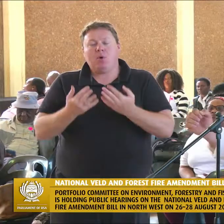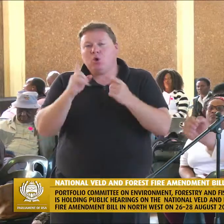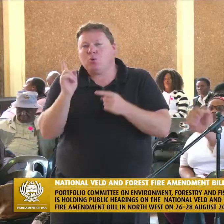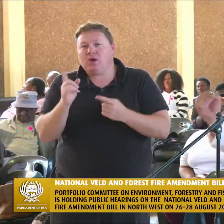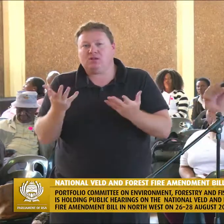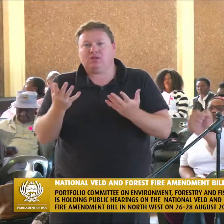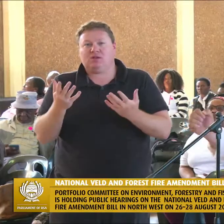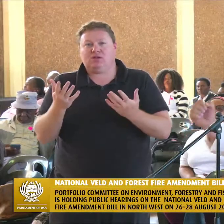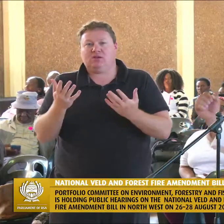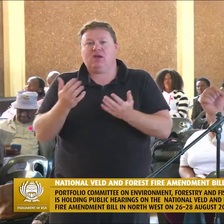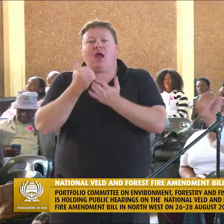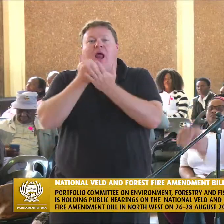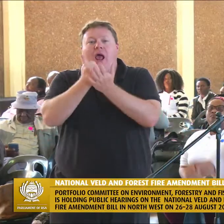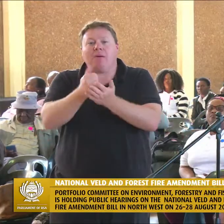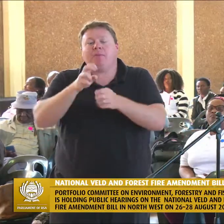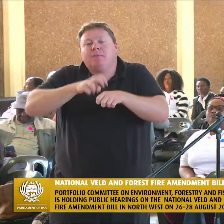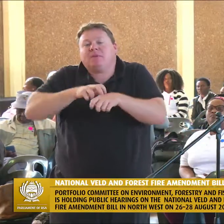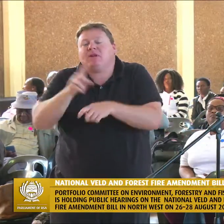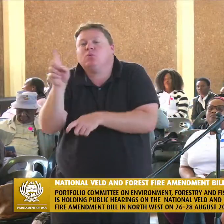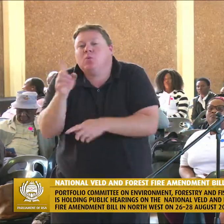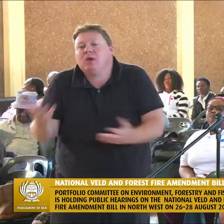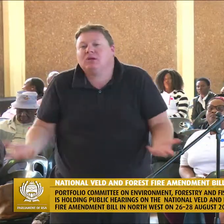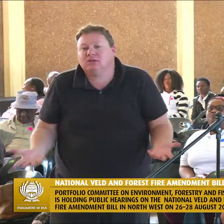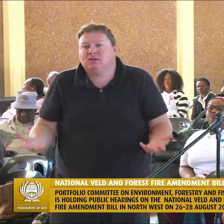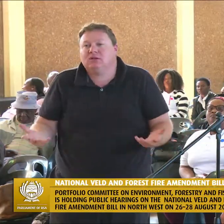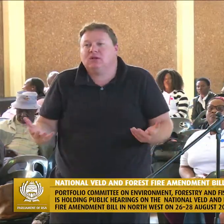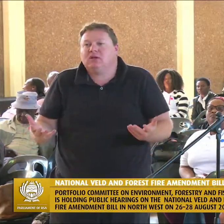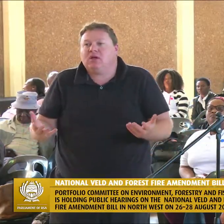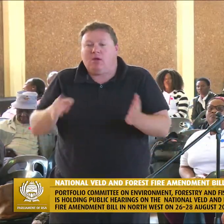water assistance is required